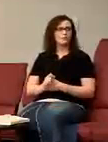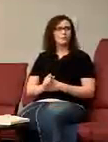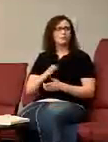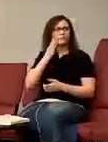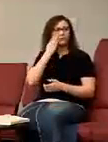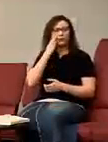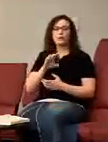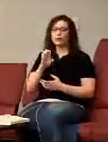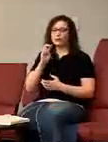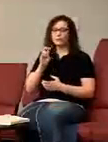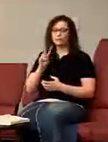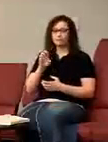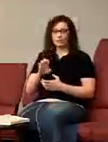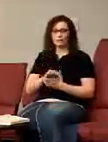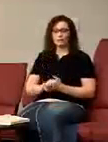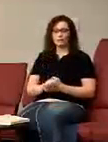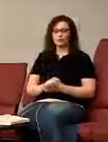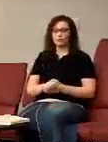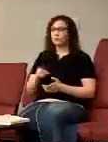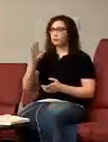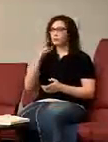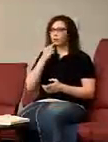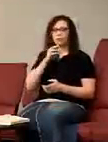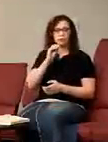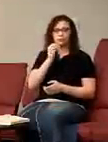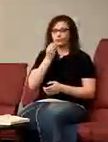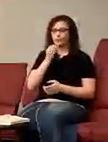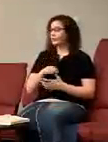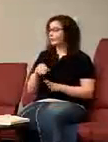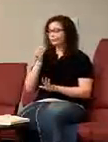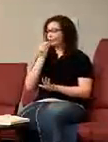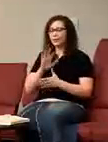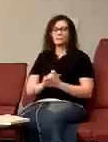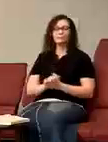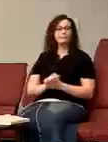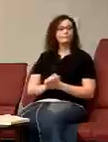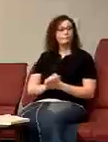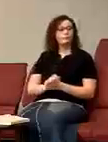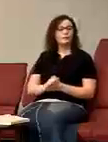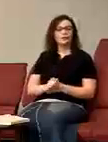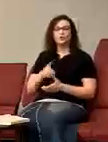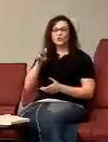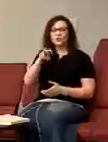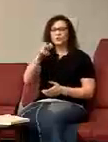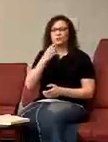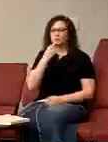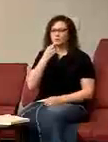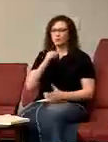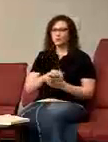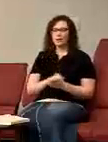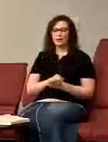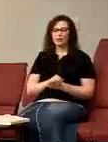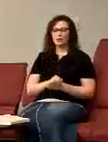So we don't eat it. And then look what it says. And God, and the serpent said unto the woman, you shall not